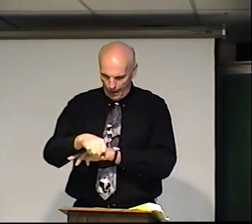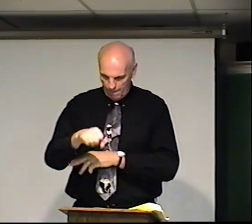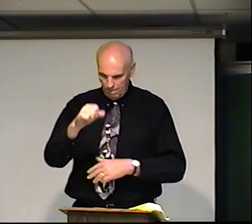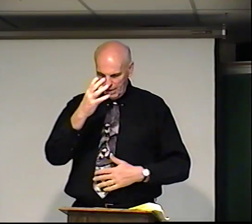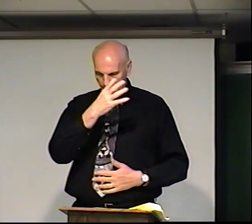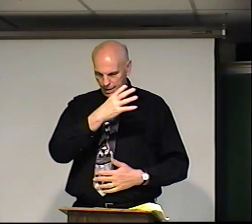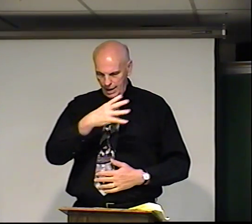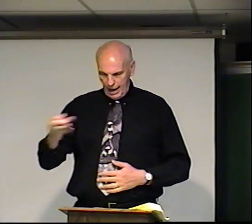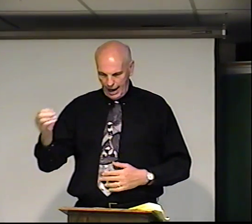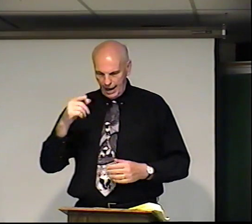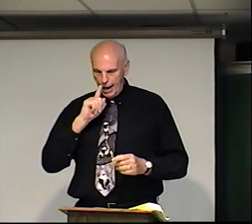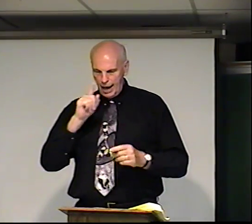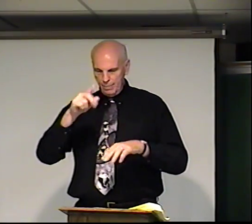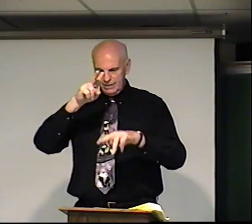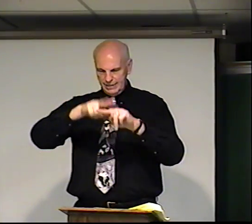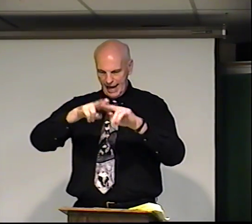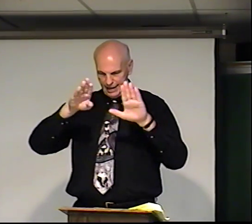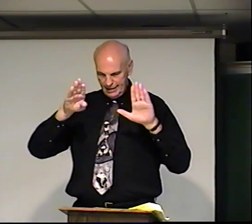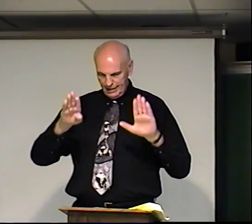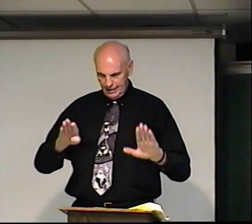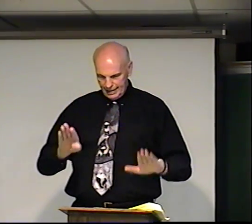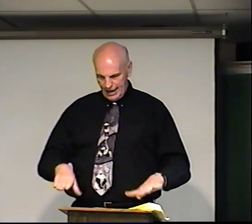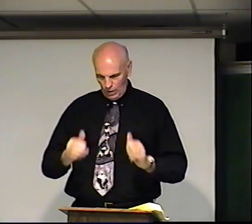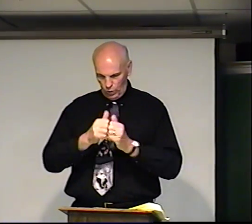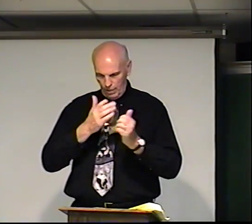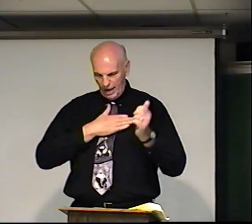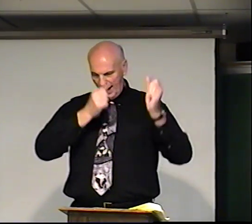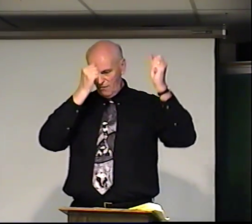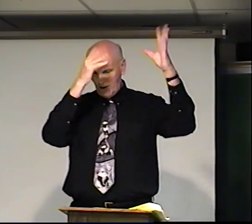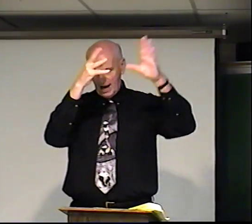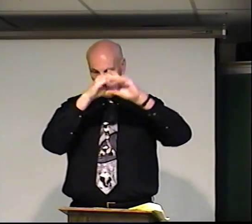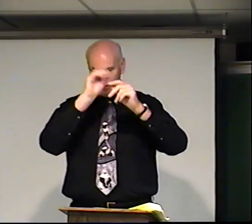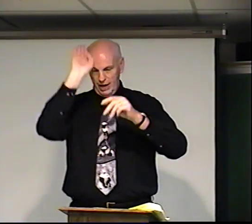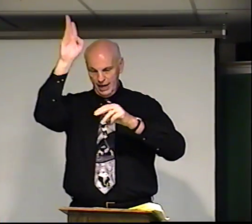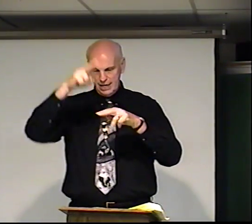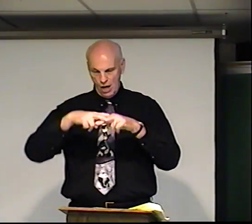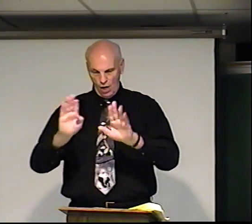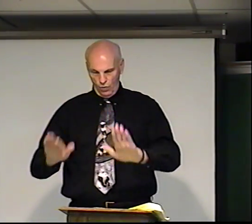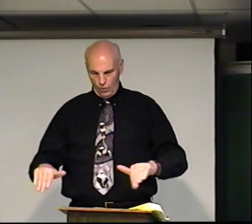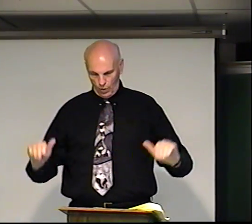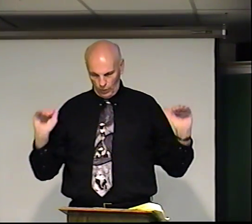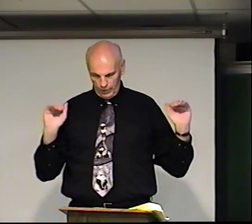overcome, and Ed sat down with my father in his throne.